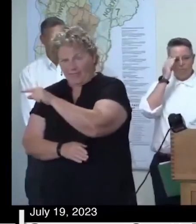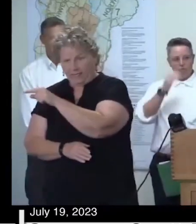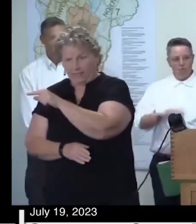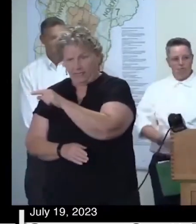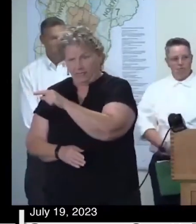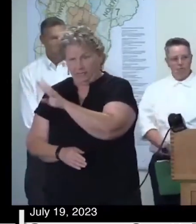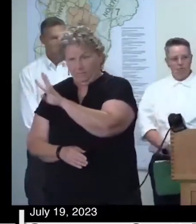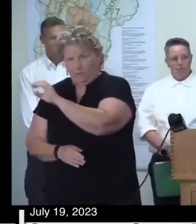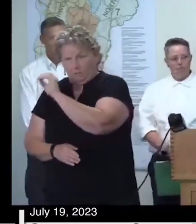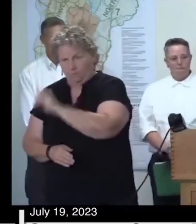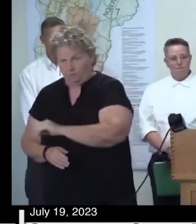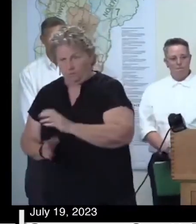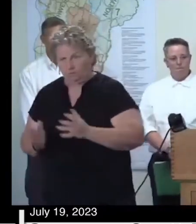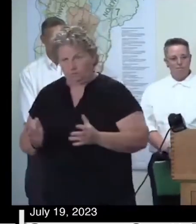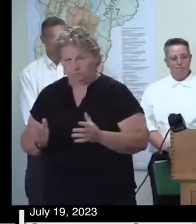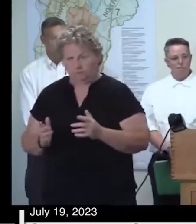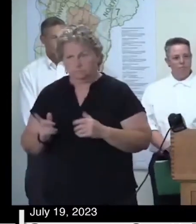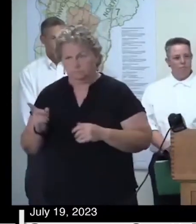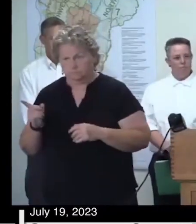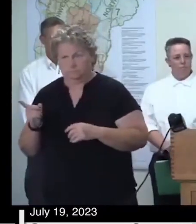business owner.